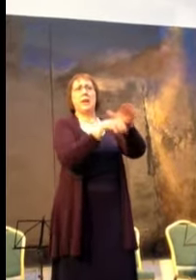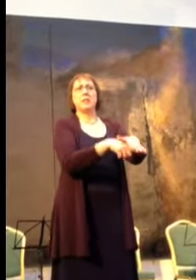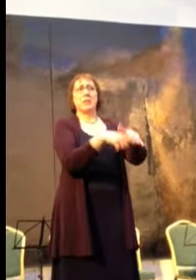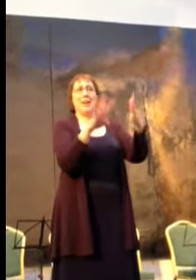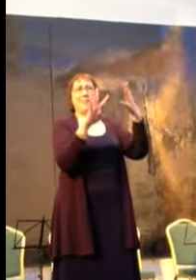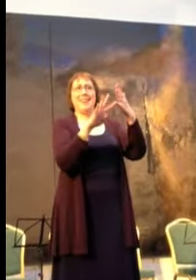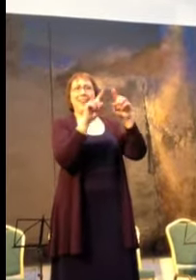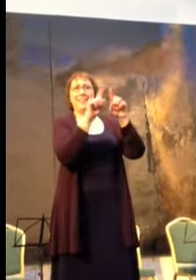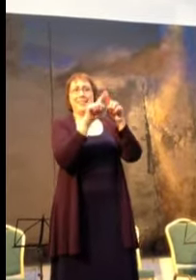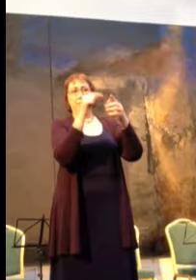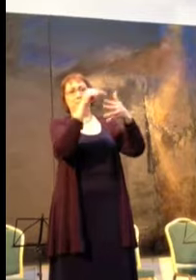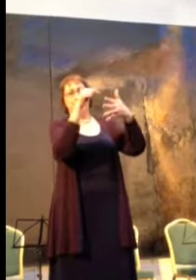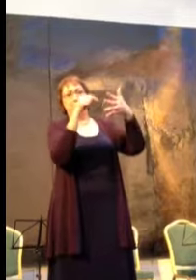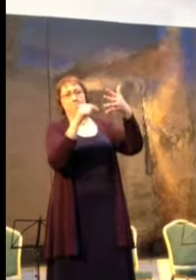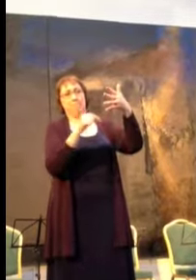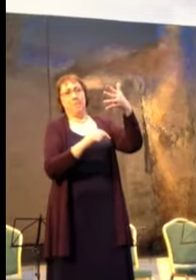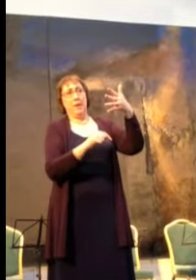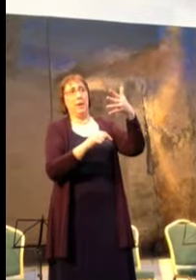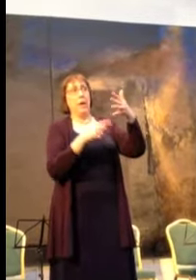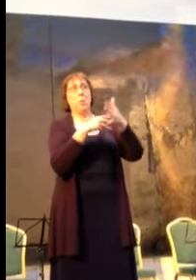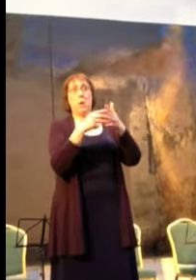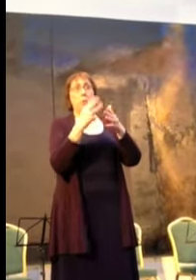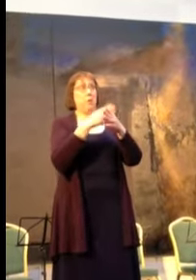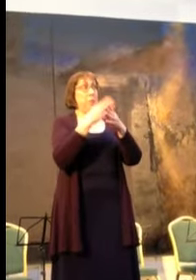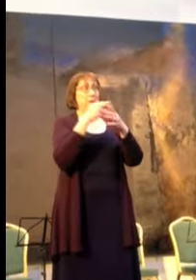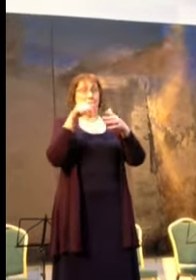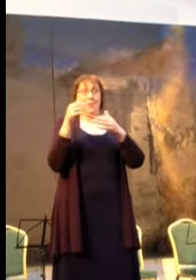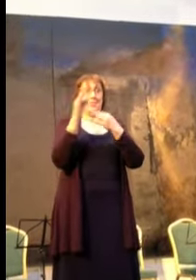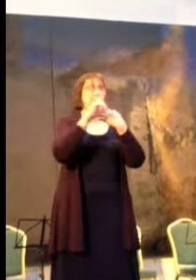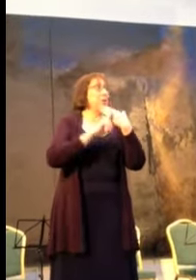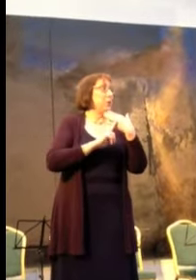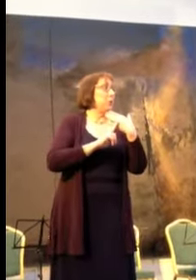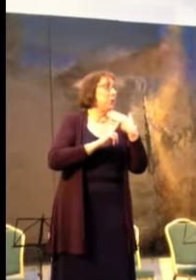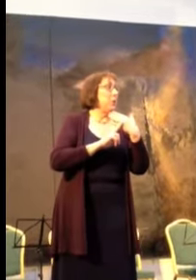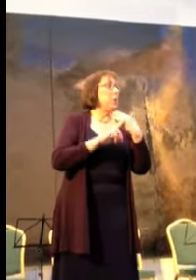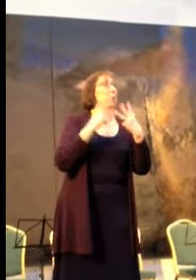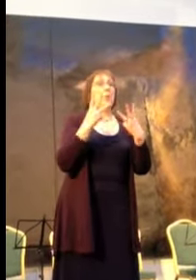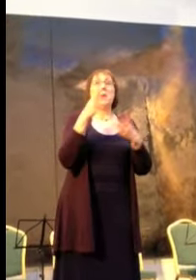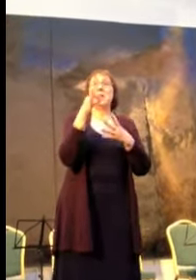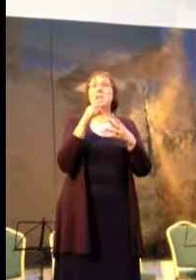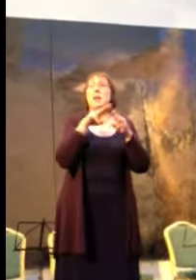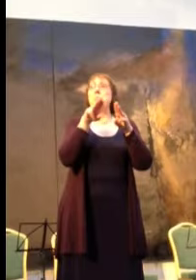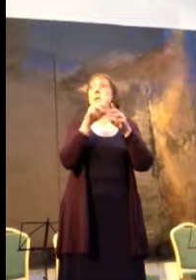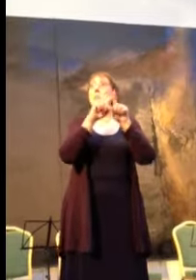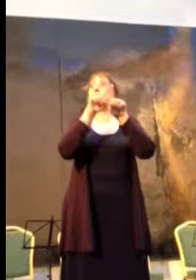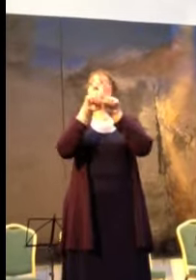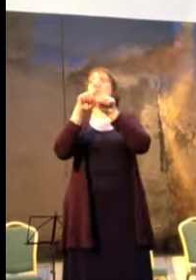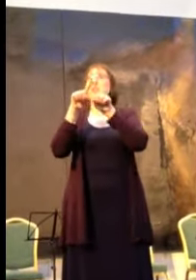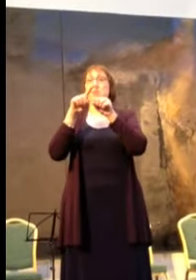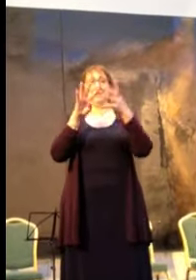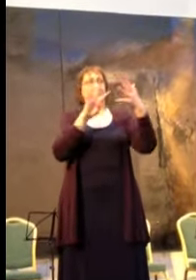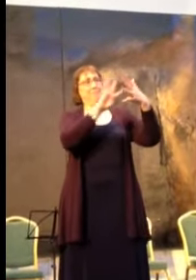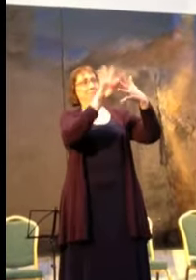grounds. And we sought, in preparing this afternoon, to try and get people from all of these different 9 grounds